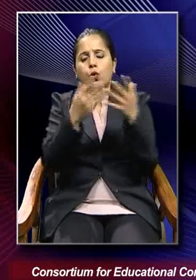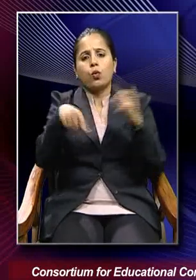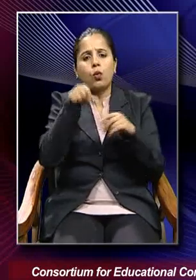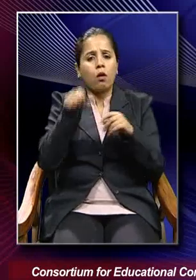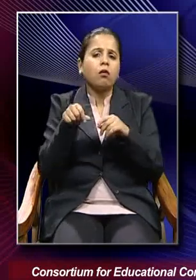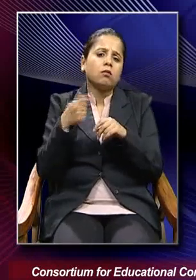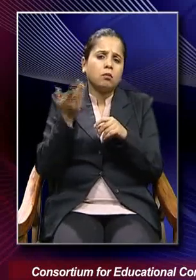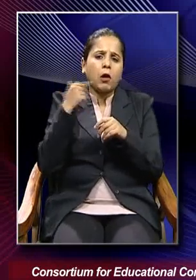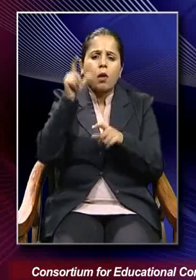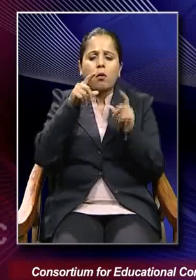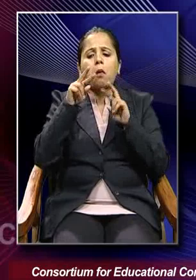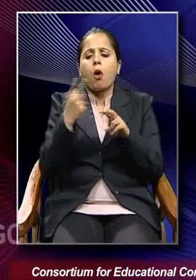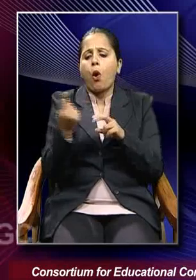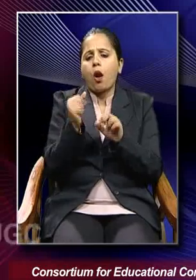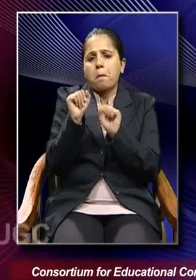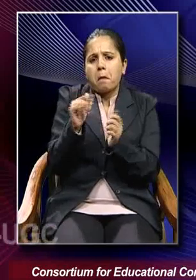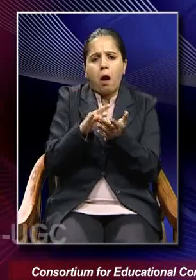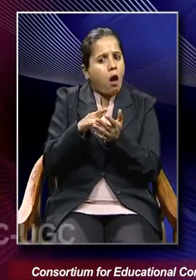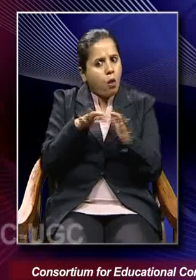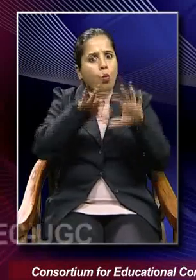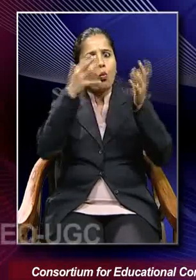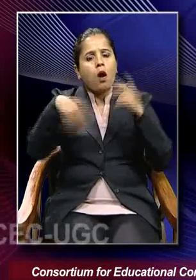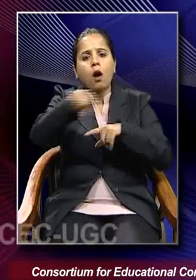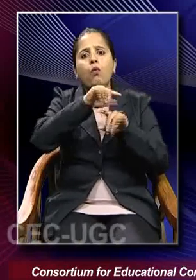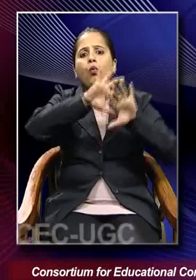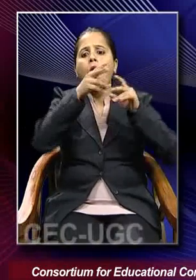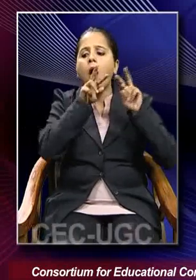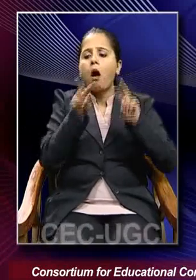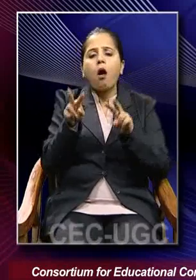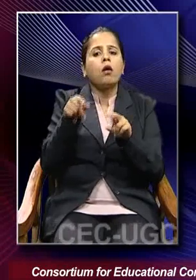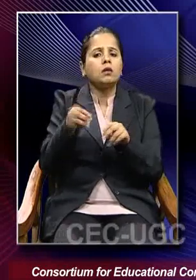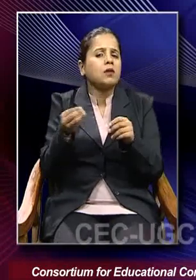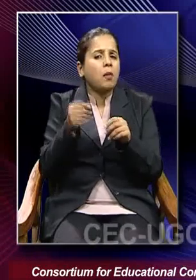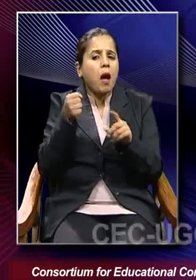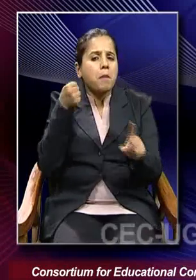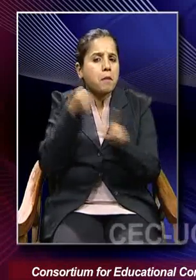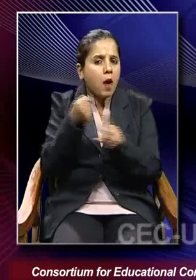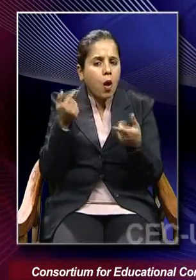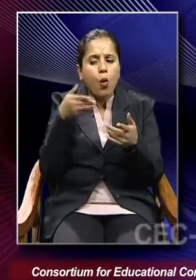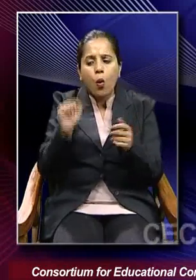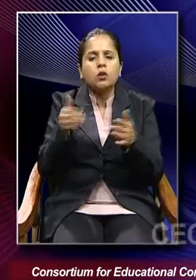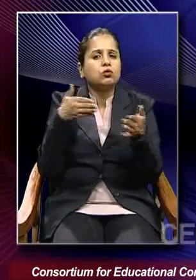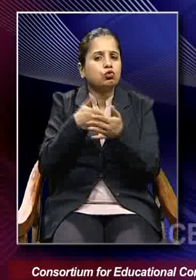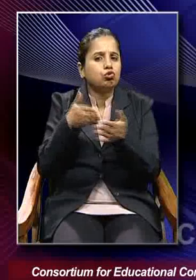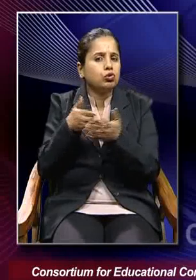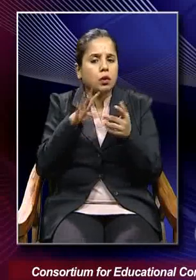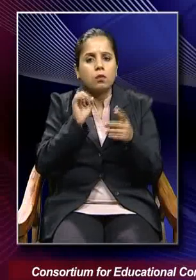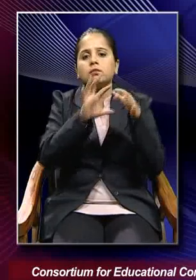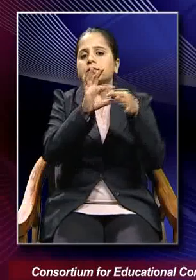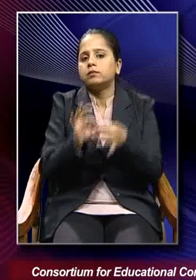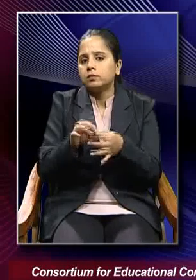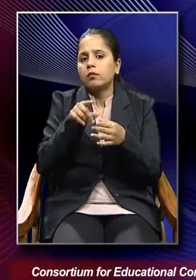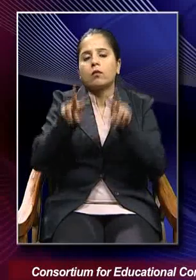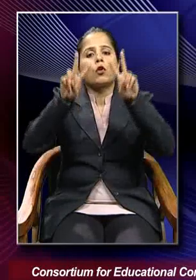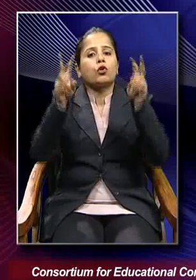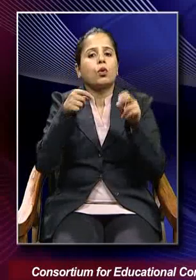Heritage, Issues, Impacts and Inevitable Challenges. Now, this work though is situated with reference to the